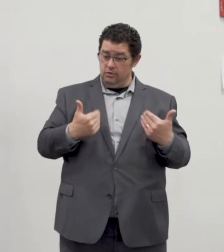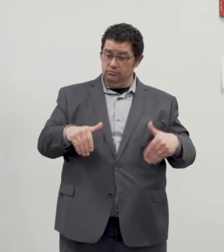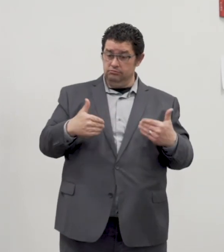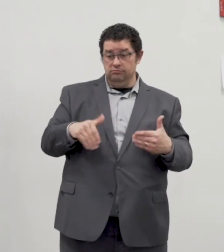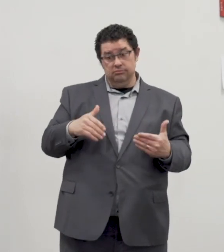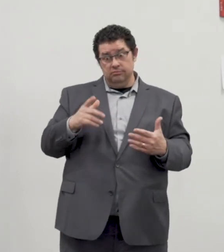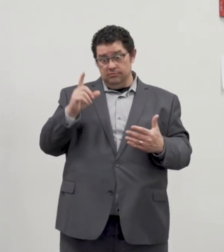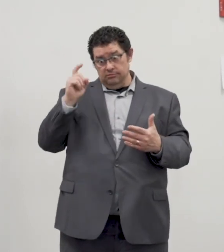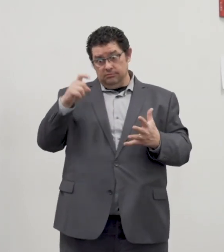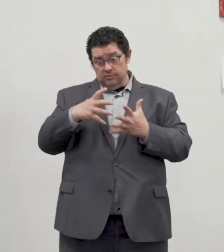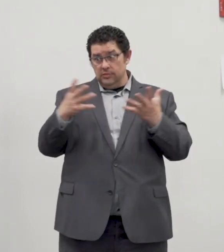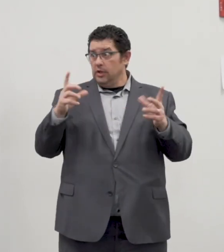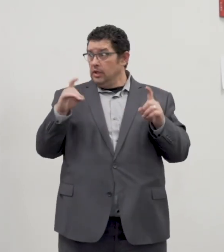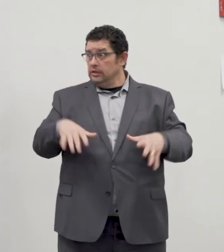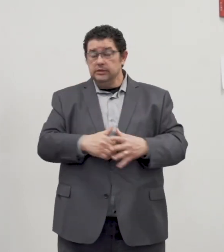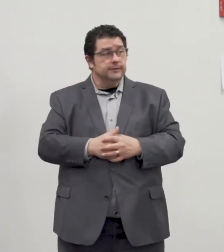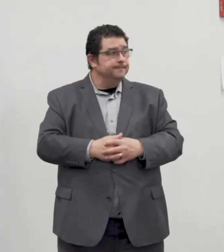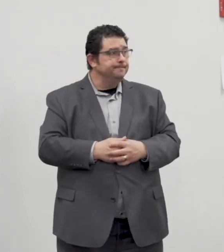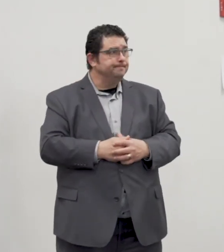in.